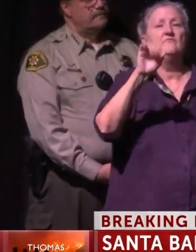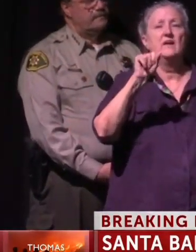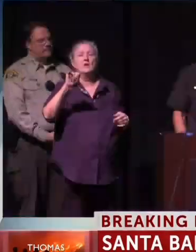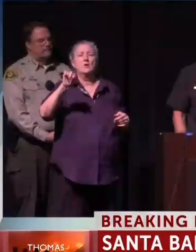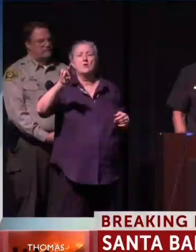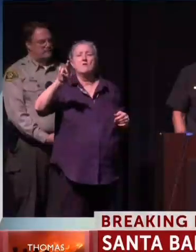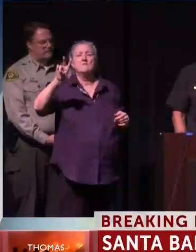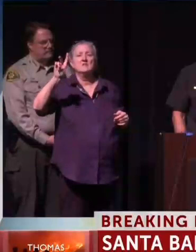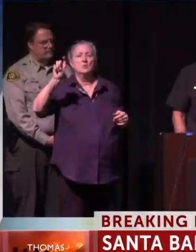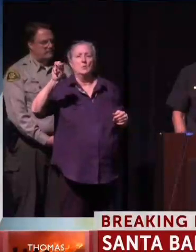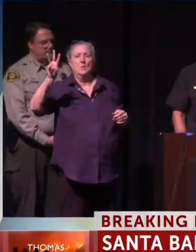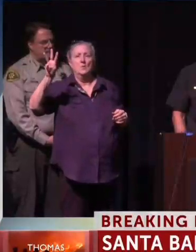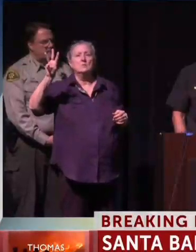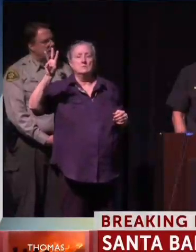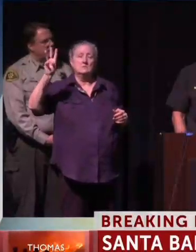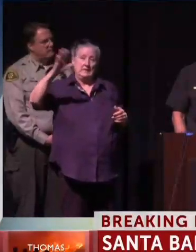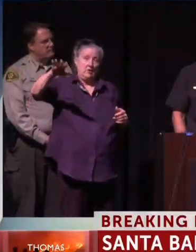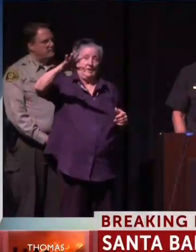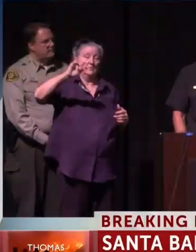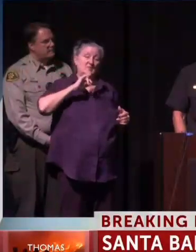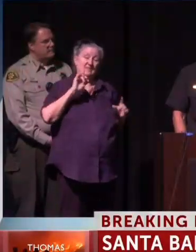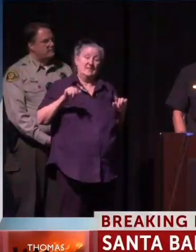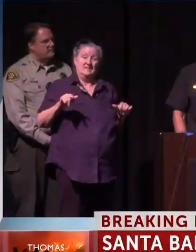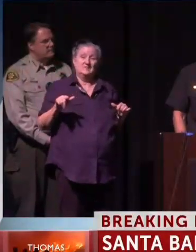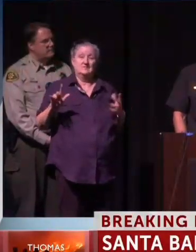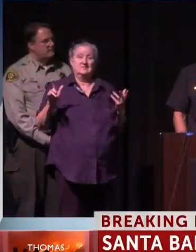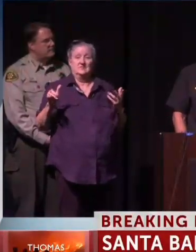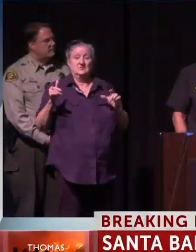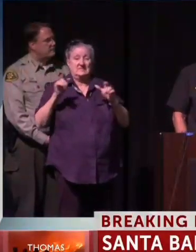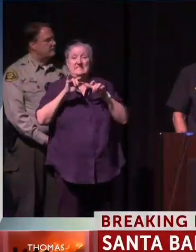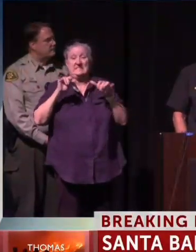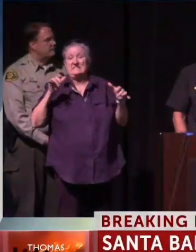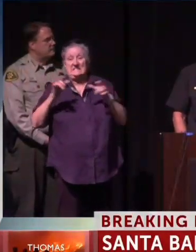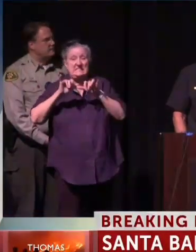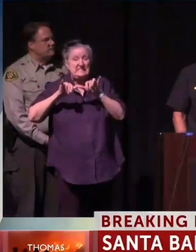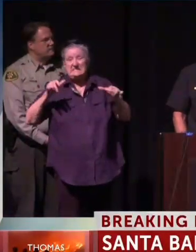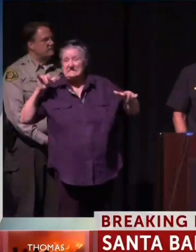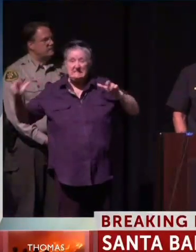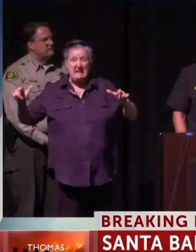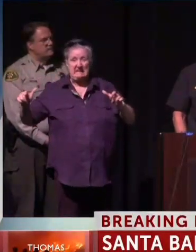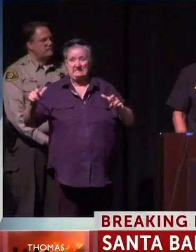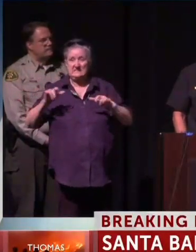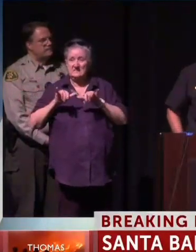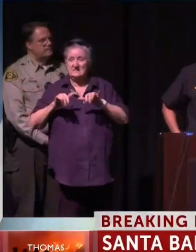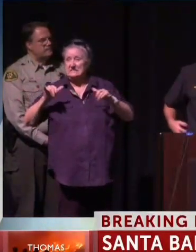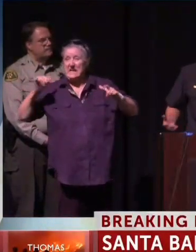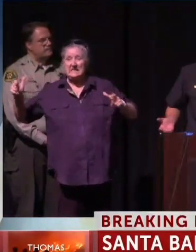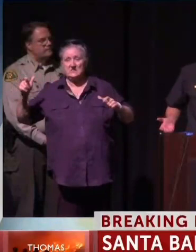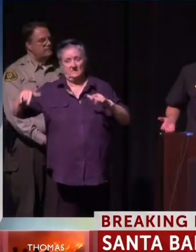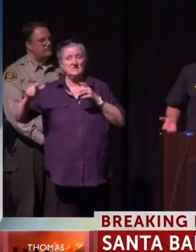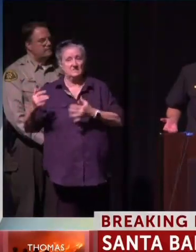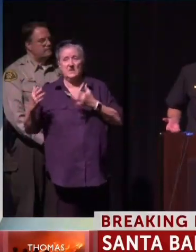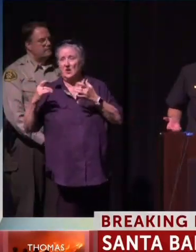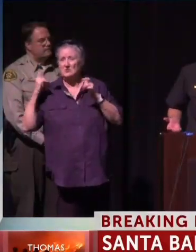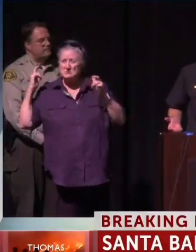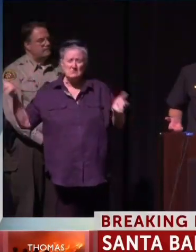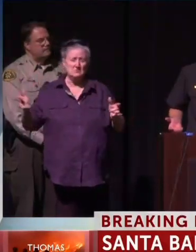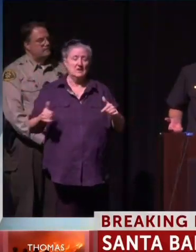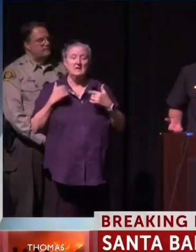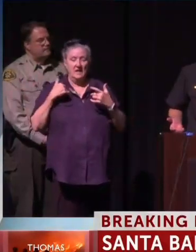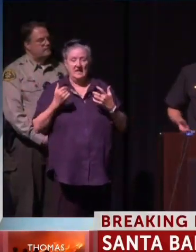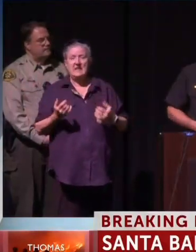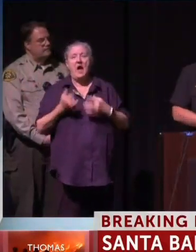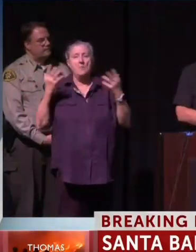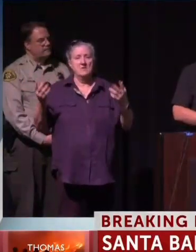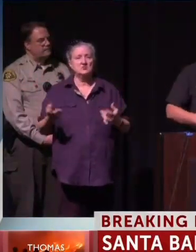Fairview. And really the answer is the sheer size of this fire. It's just a huge, huge fire. And the volume of